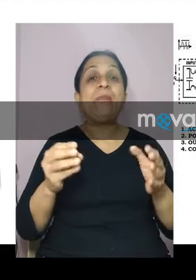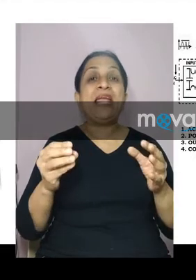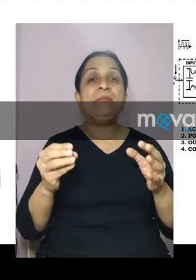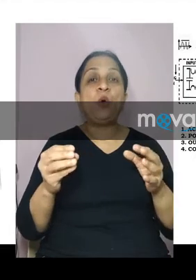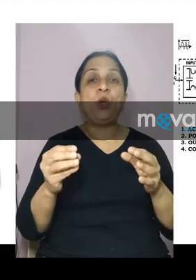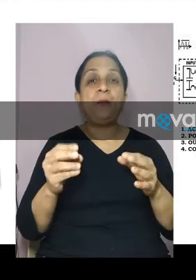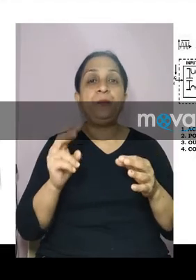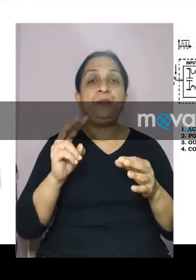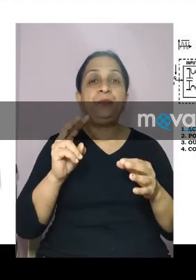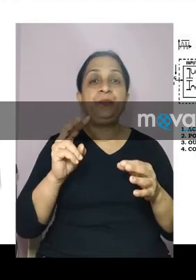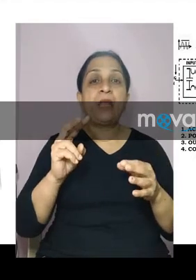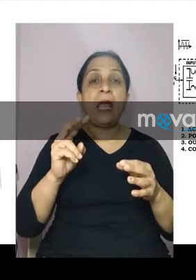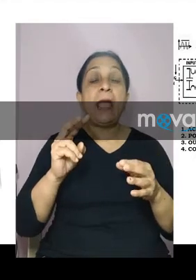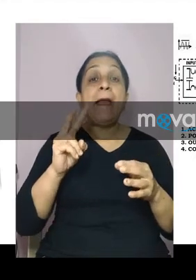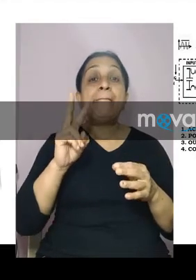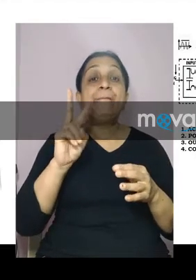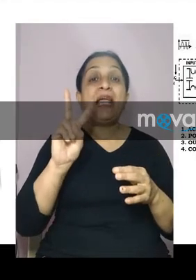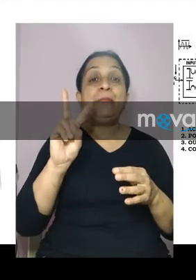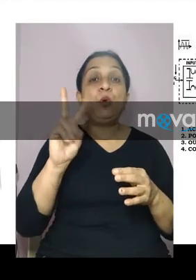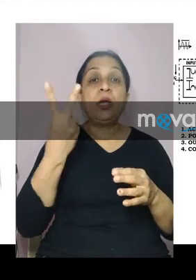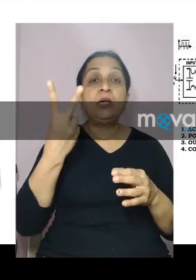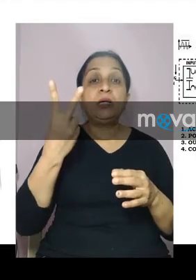and the bipolar.